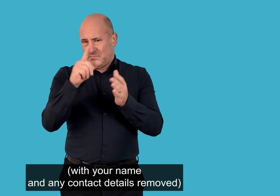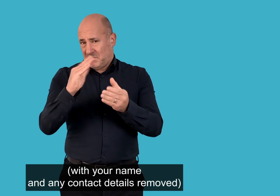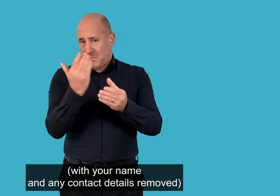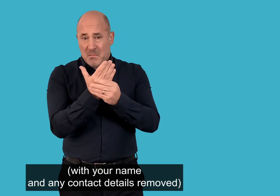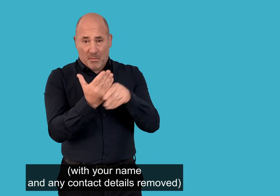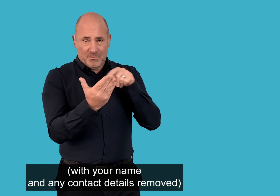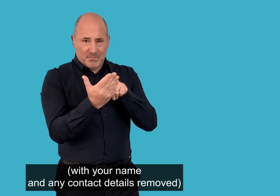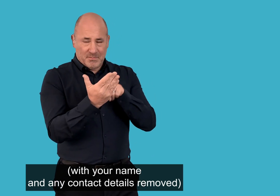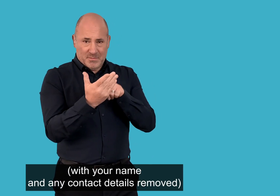removed,